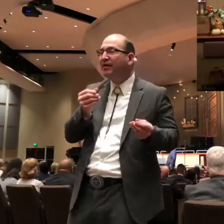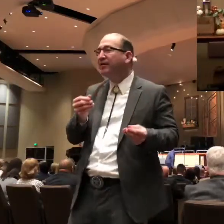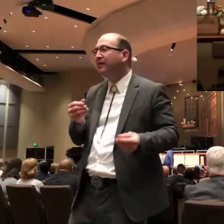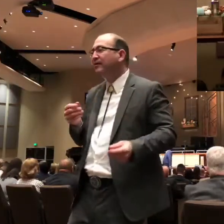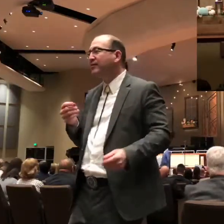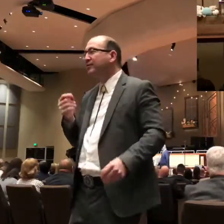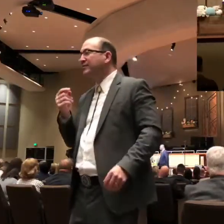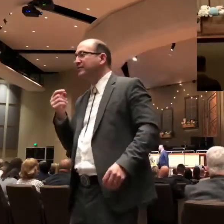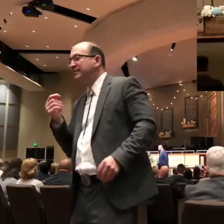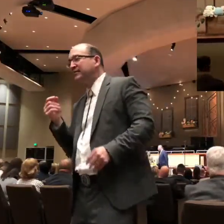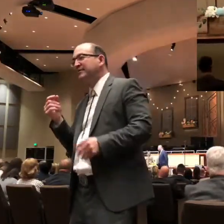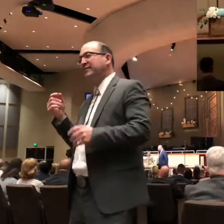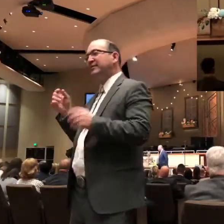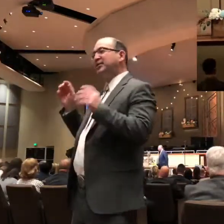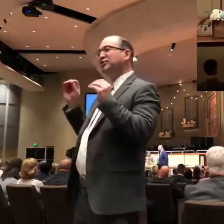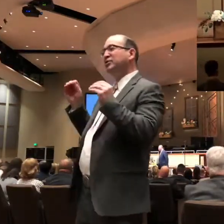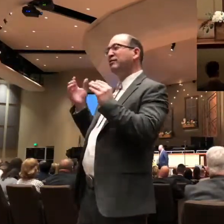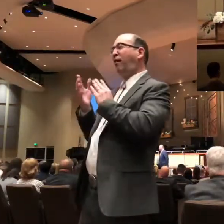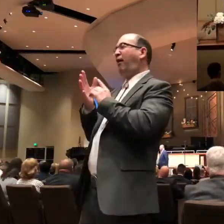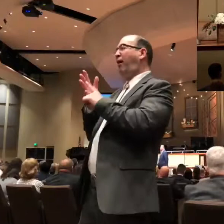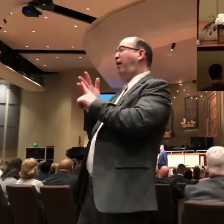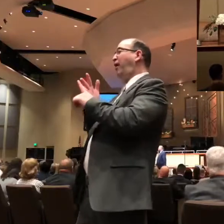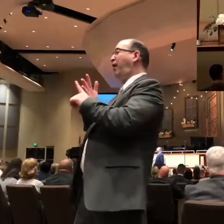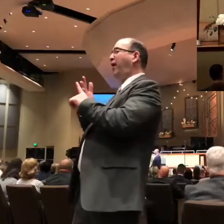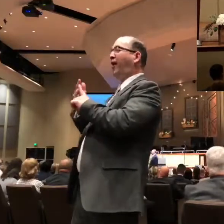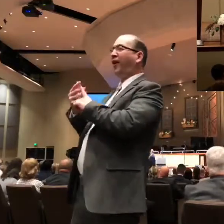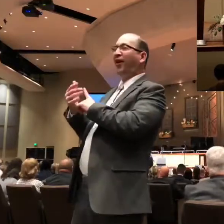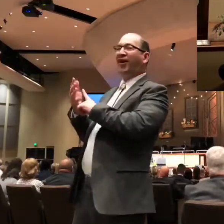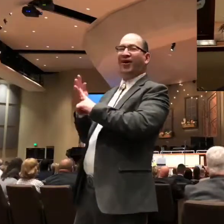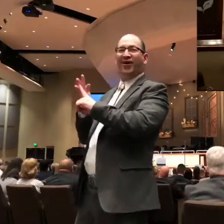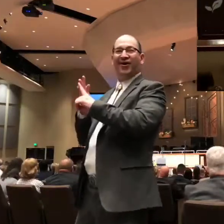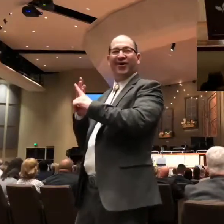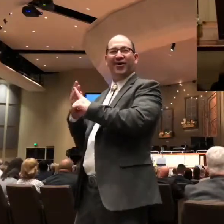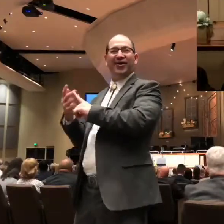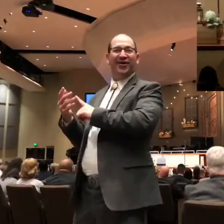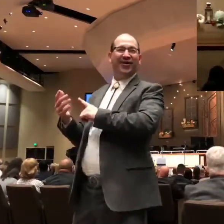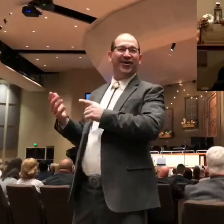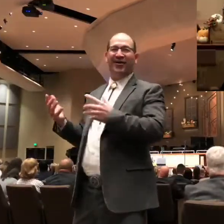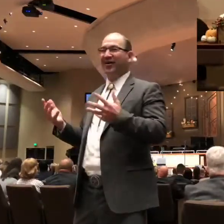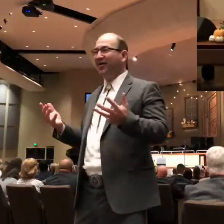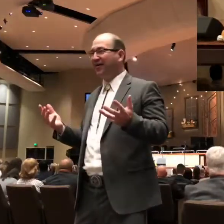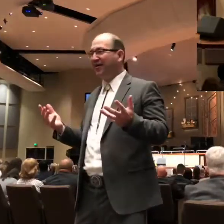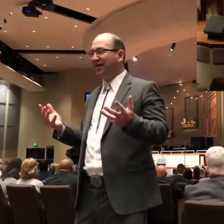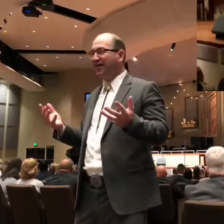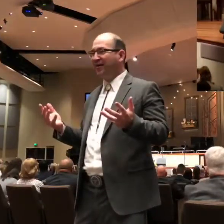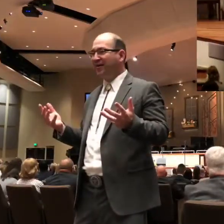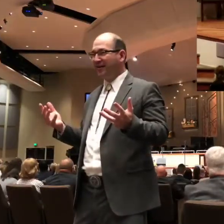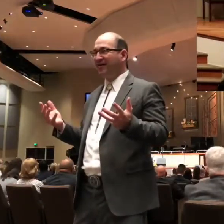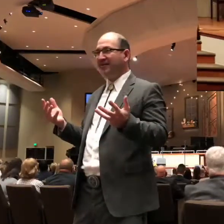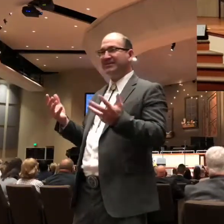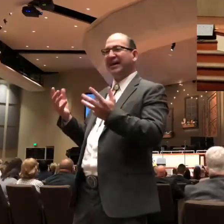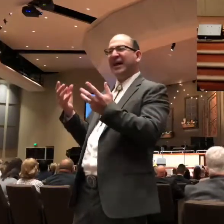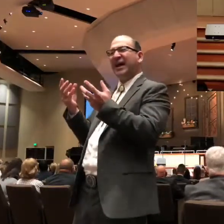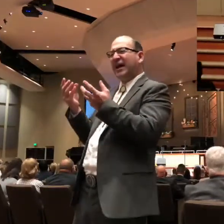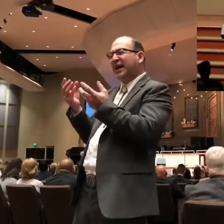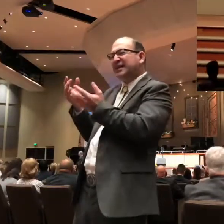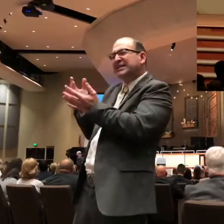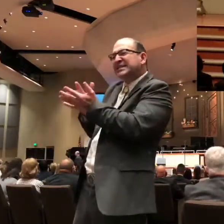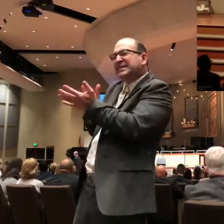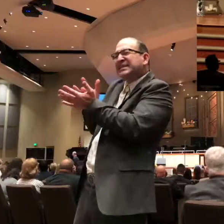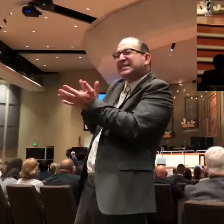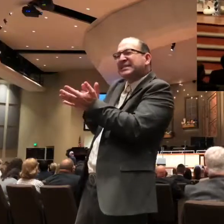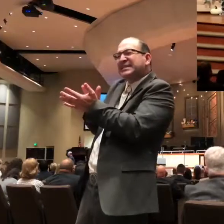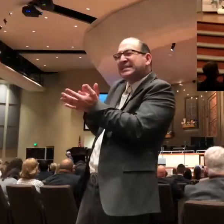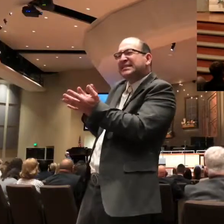who seduces. And their wives don't say, she who rebels. They normally come in going,